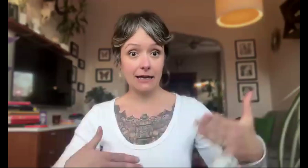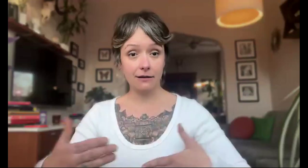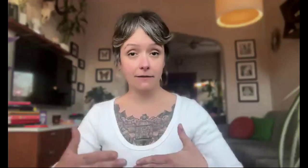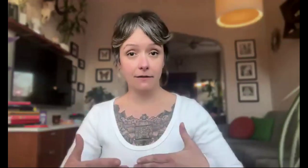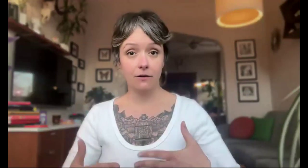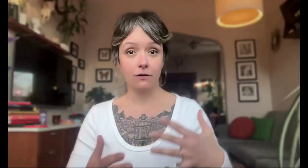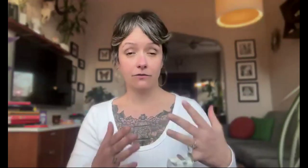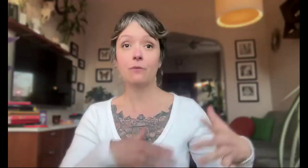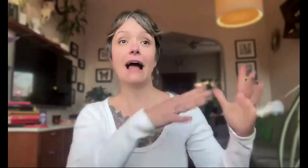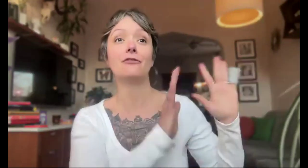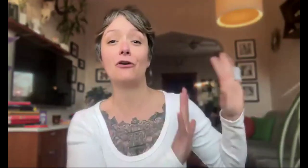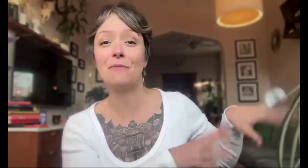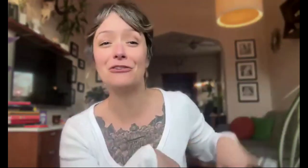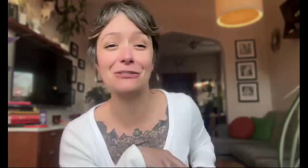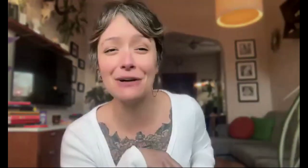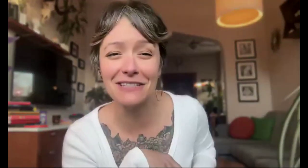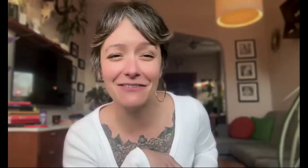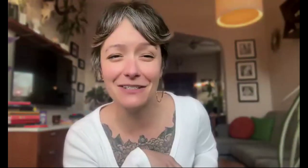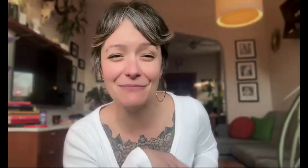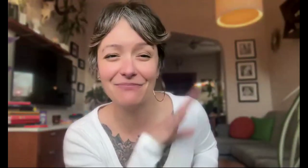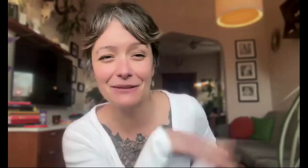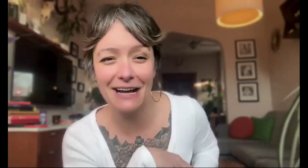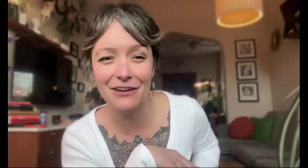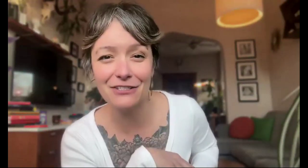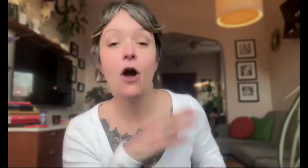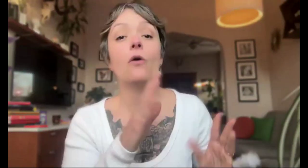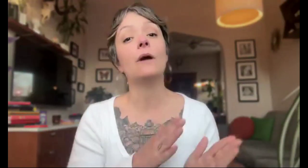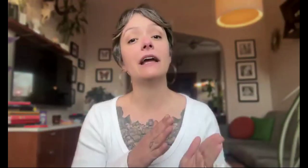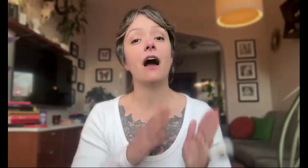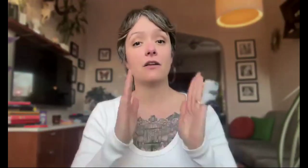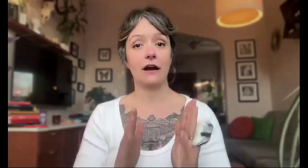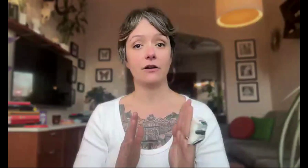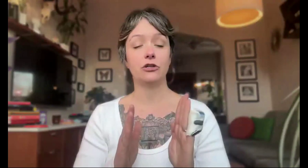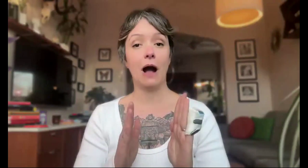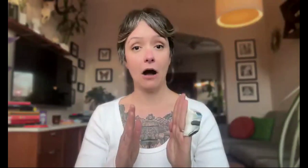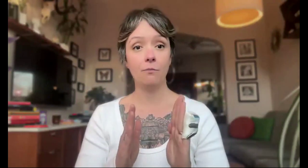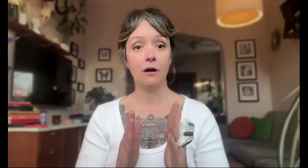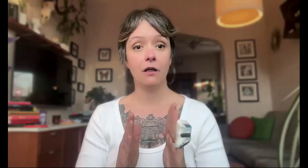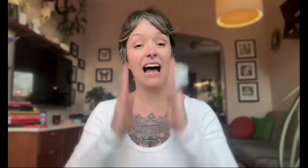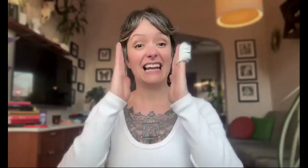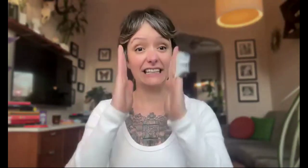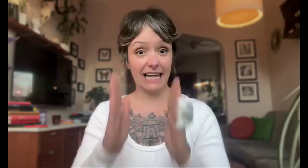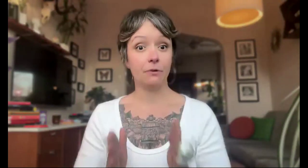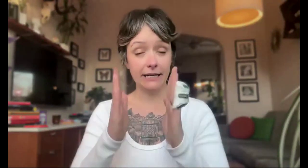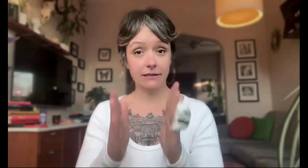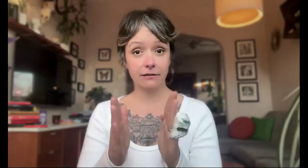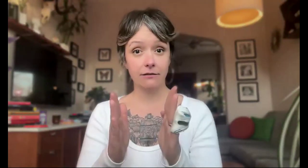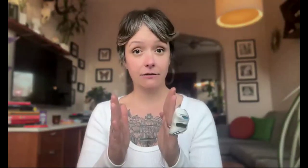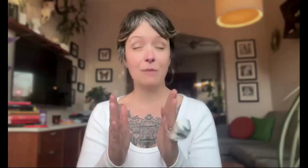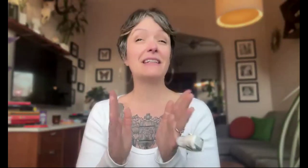in, they will have their own emotions. We don't have to give them to them. They will have those. We are there to help label it. We